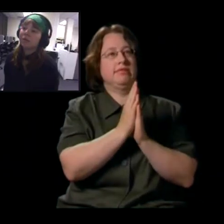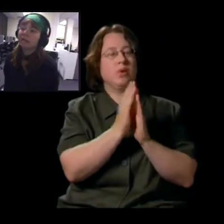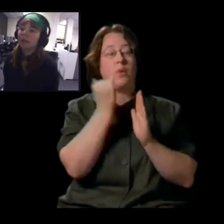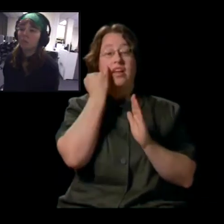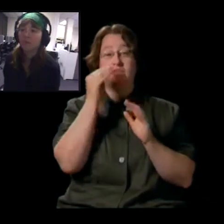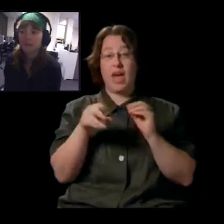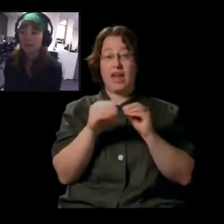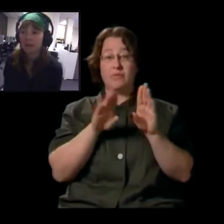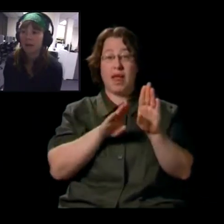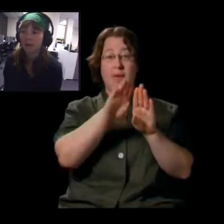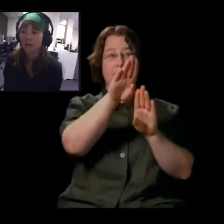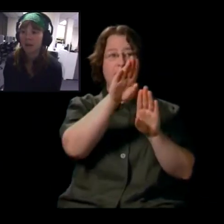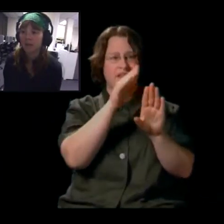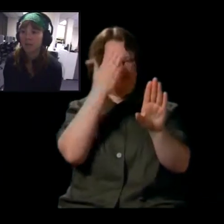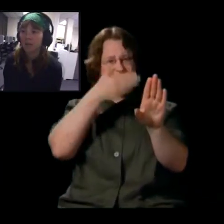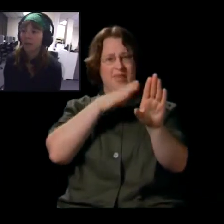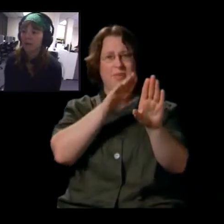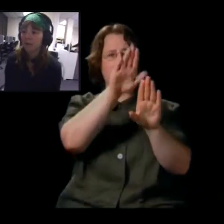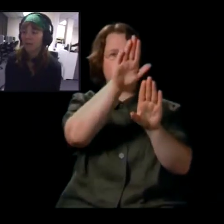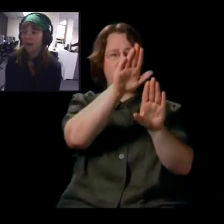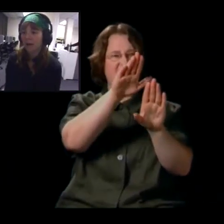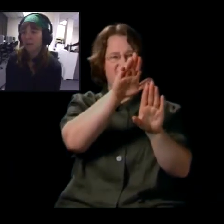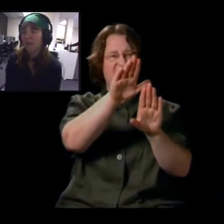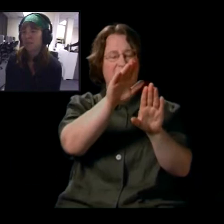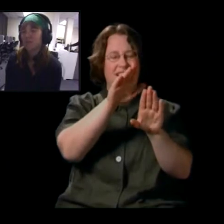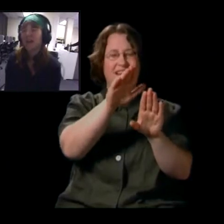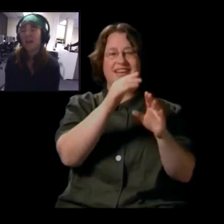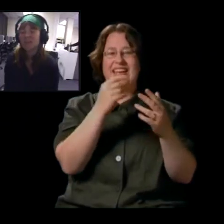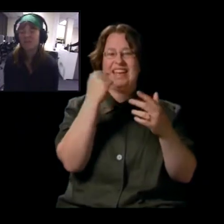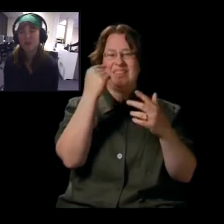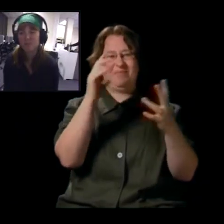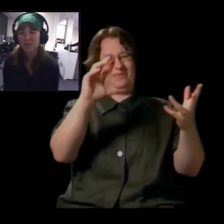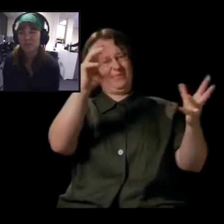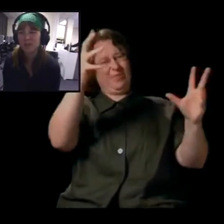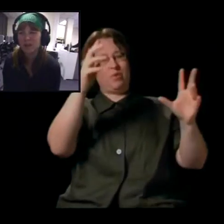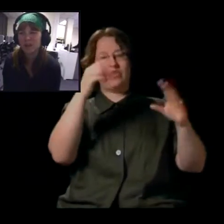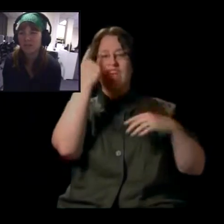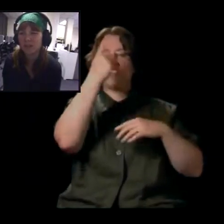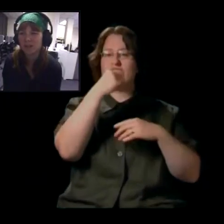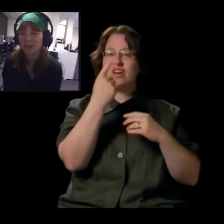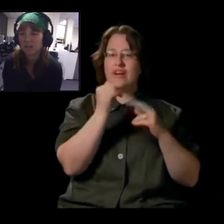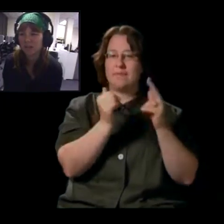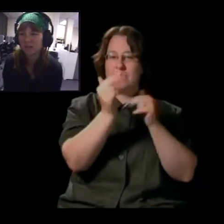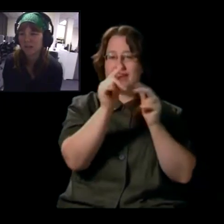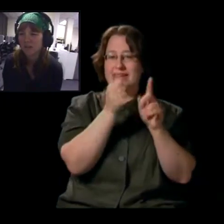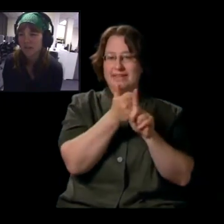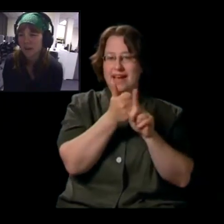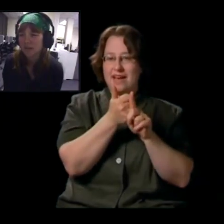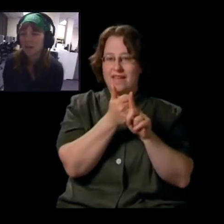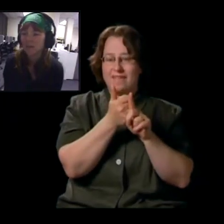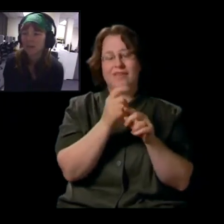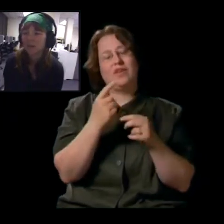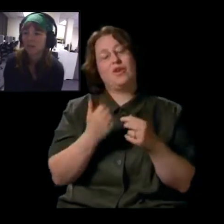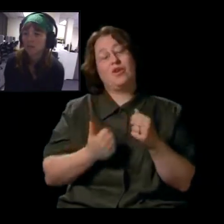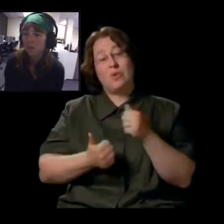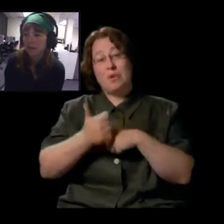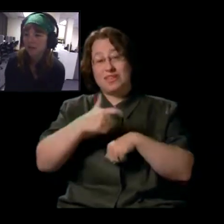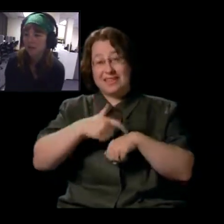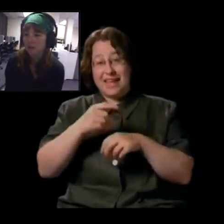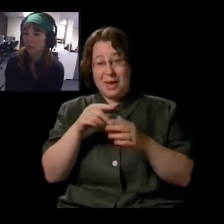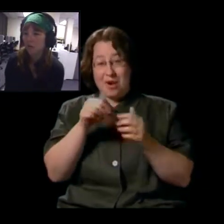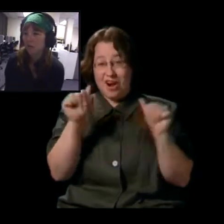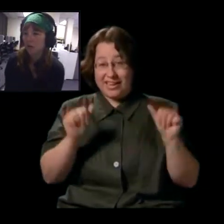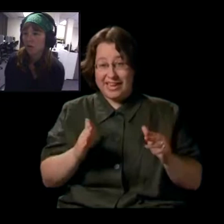So they decide, well, they need to add a ramp. Well, where can they add a ramp? If we add a ramp in the front, it'll make it look funny. It'll make it look out of